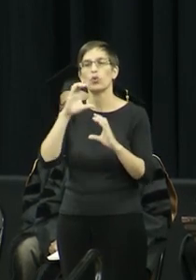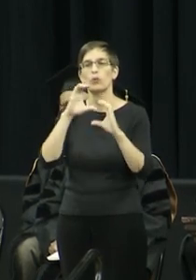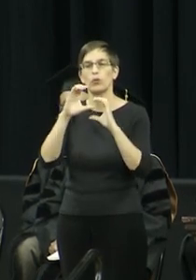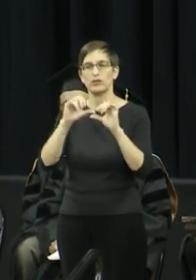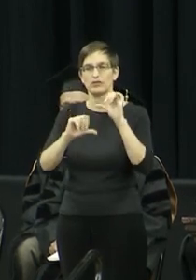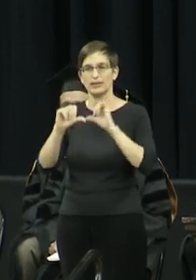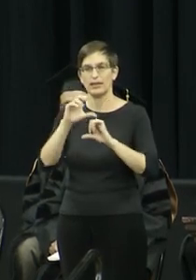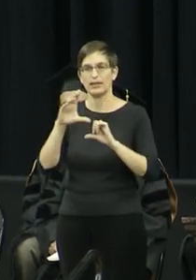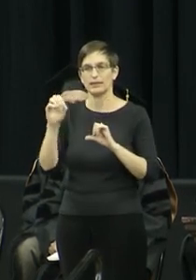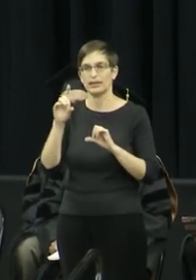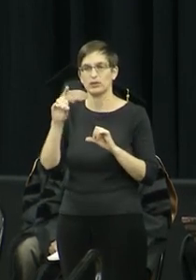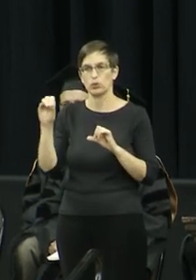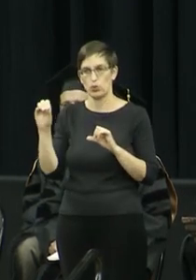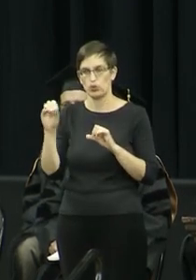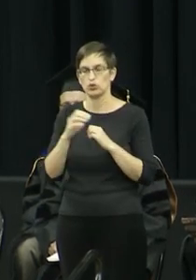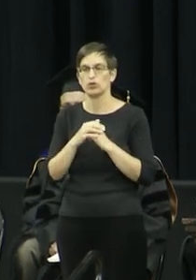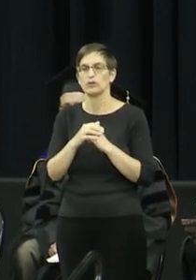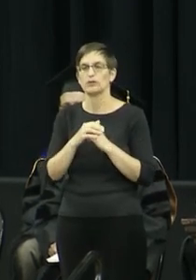and Disorders.